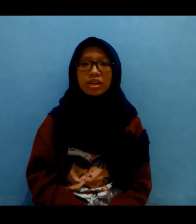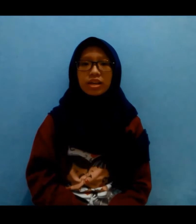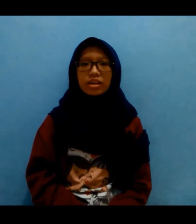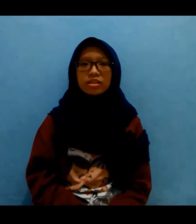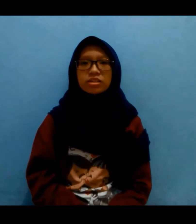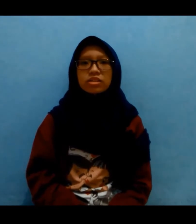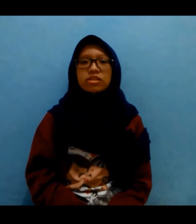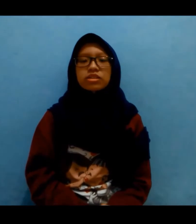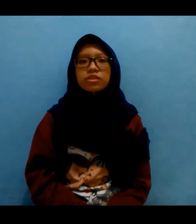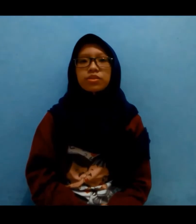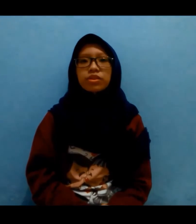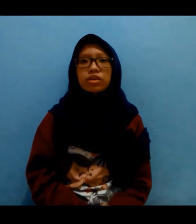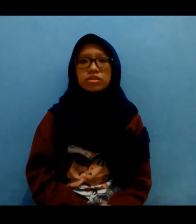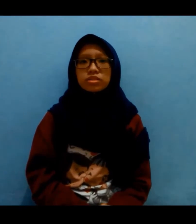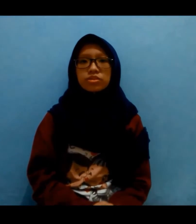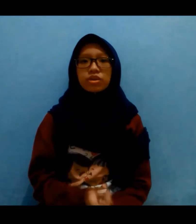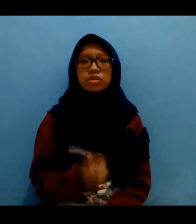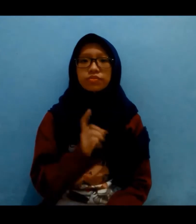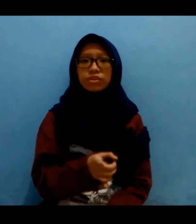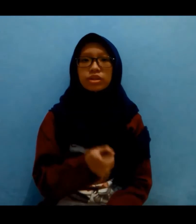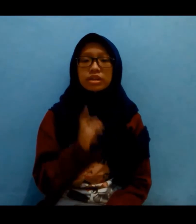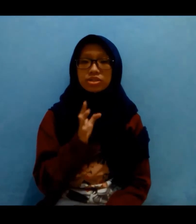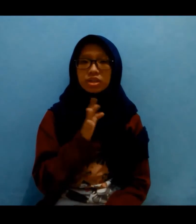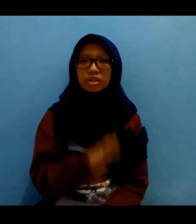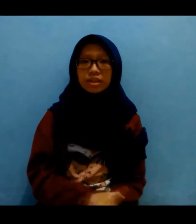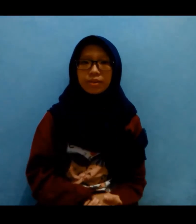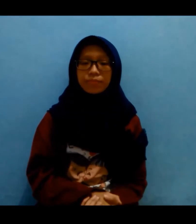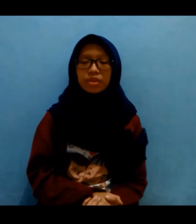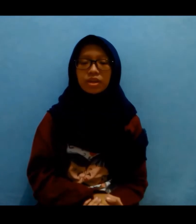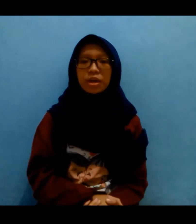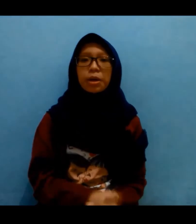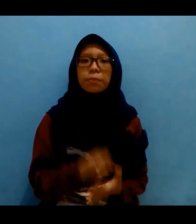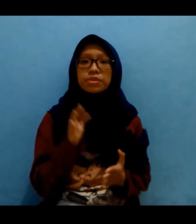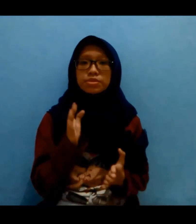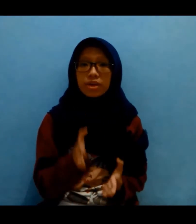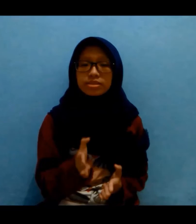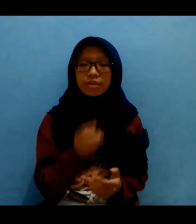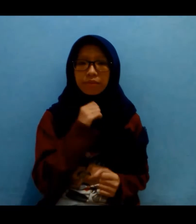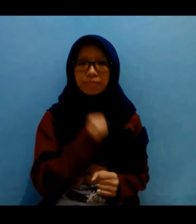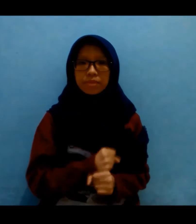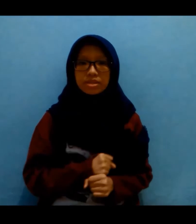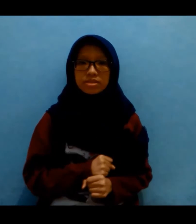According to expert dictionary, persuasive means